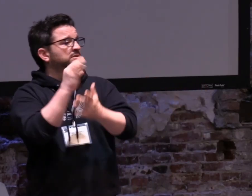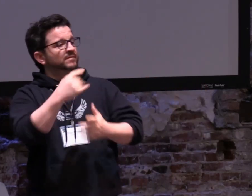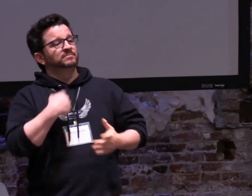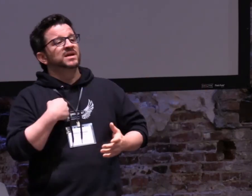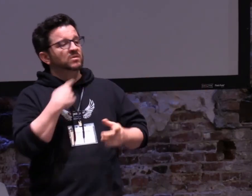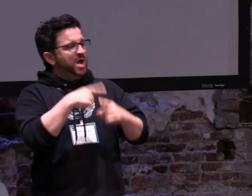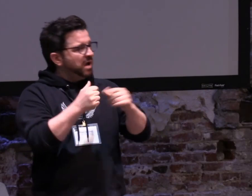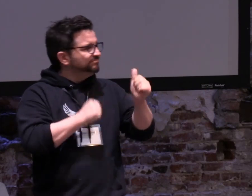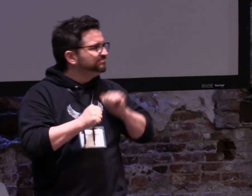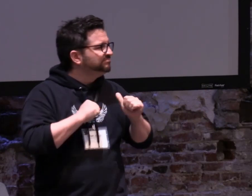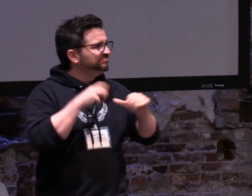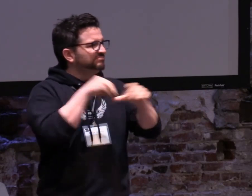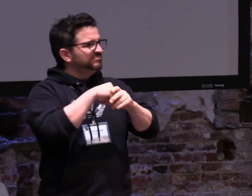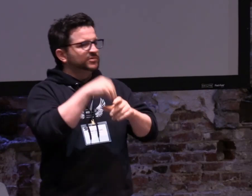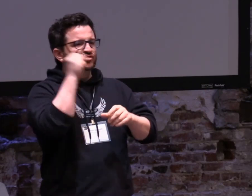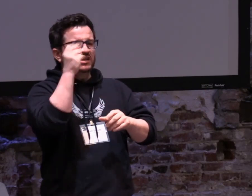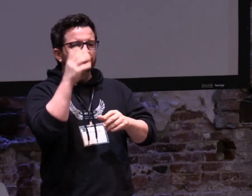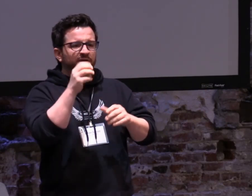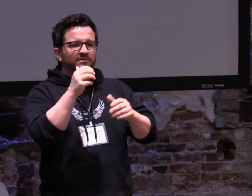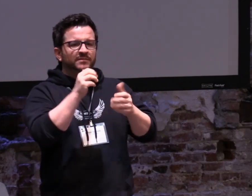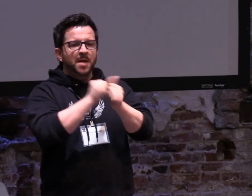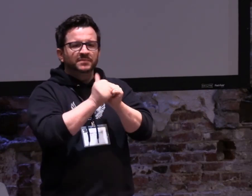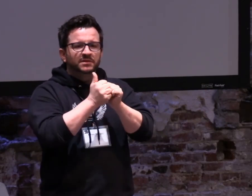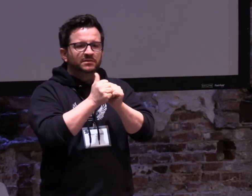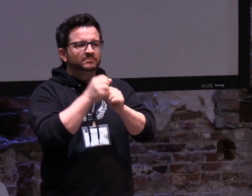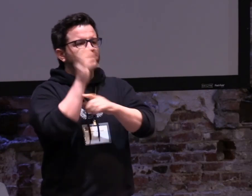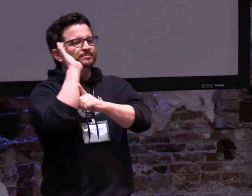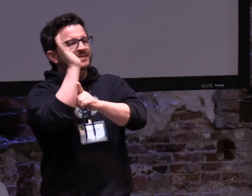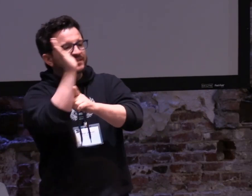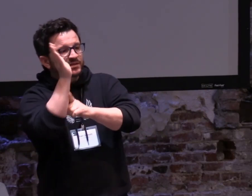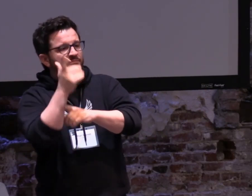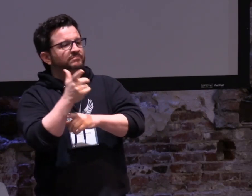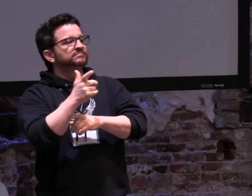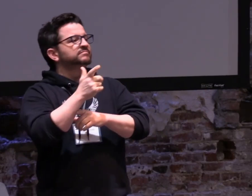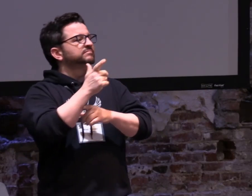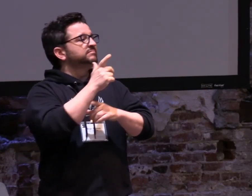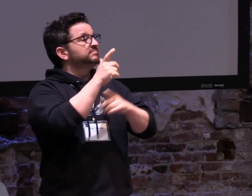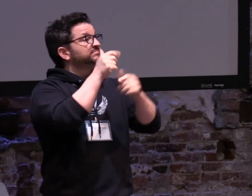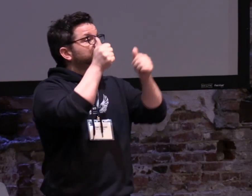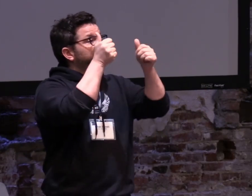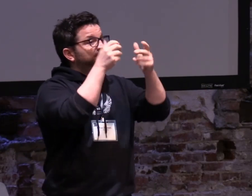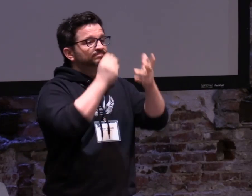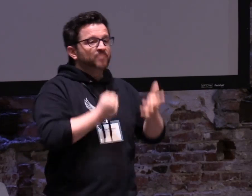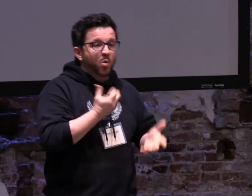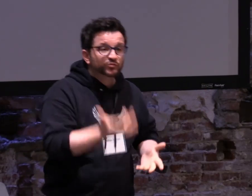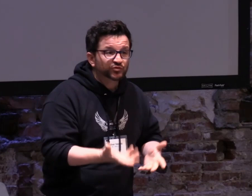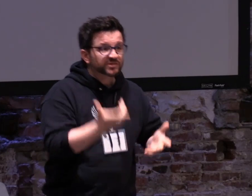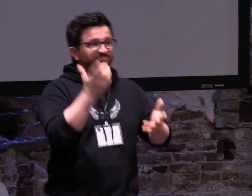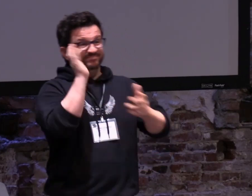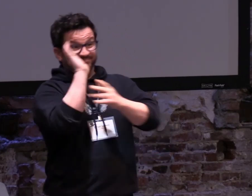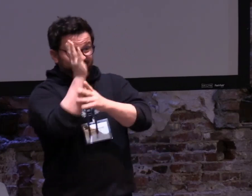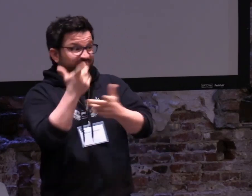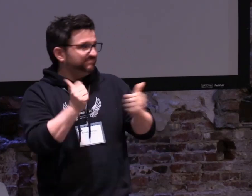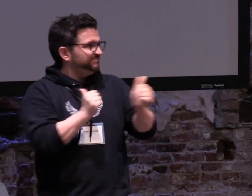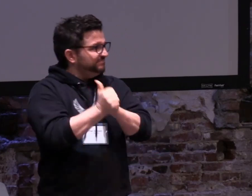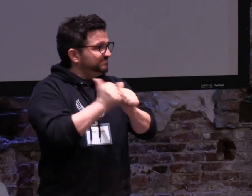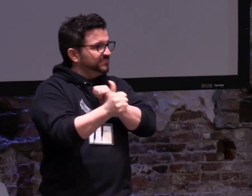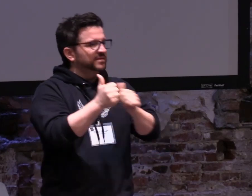The first space, exhibit from one space, is from a competition, a speaking competition. It was a poetry